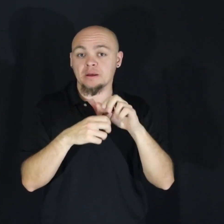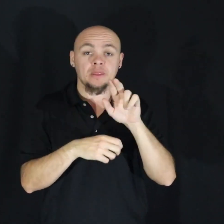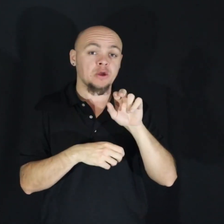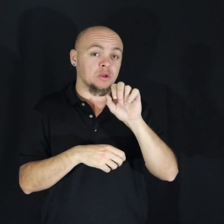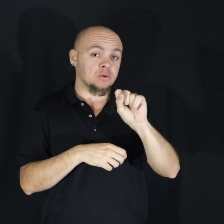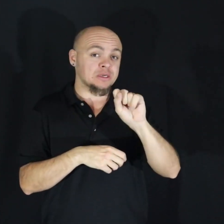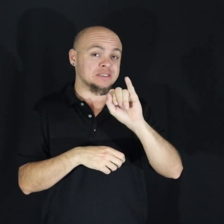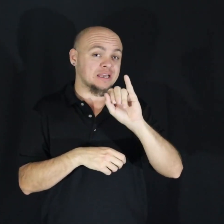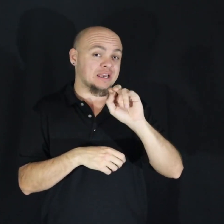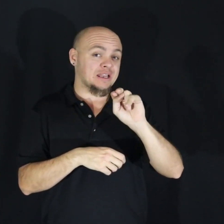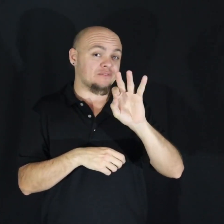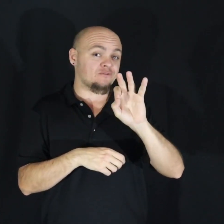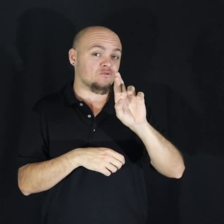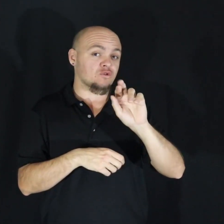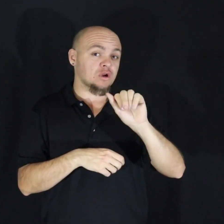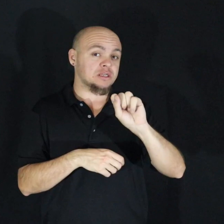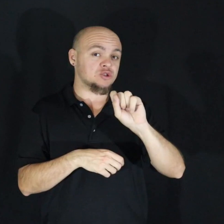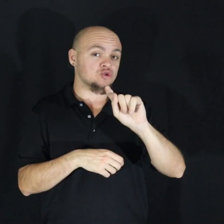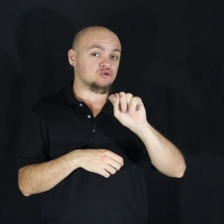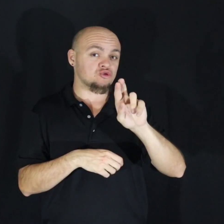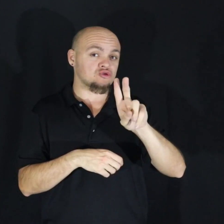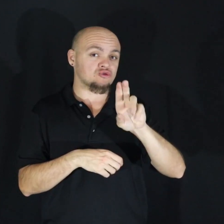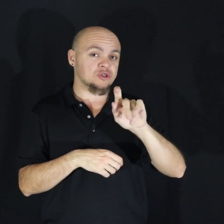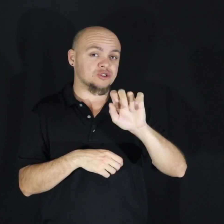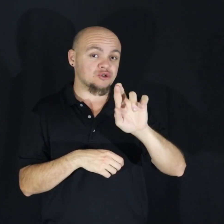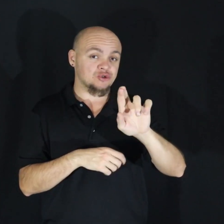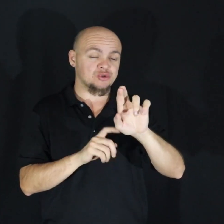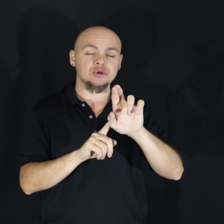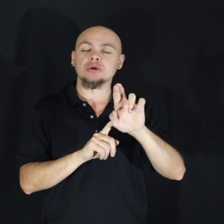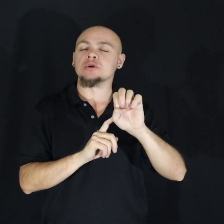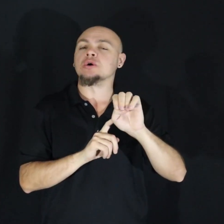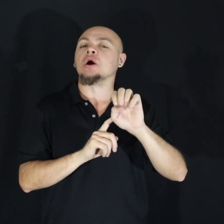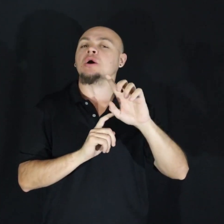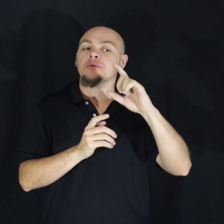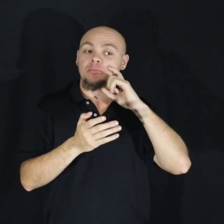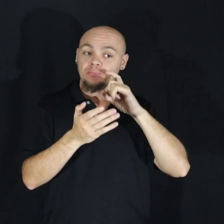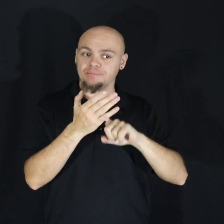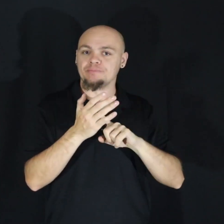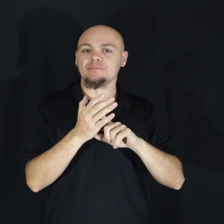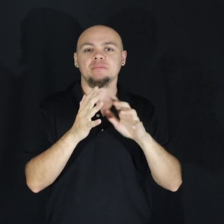infrastructure, what you'll find is so many stories about the poor condition ours is in.